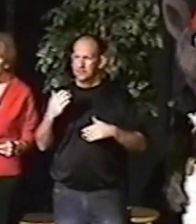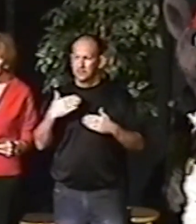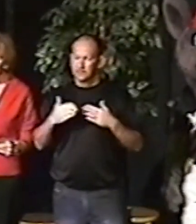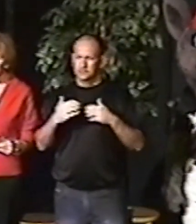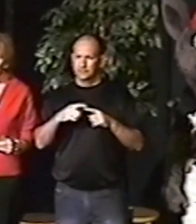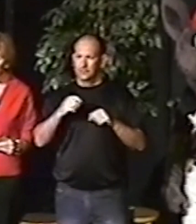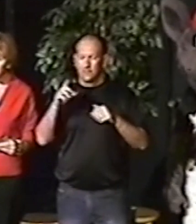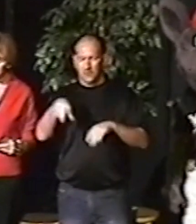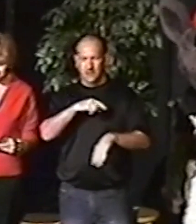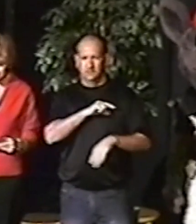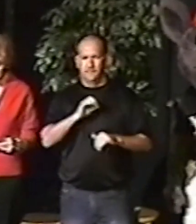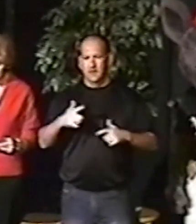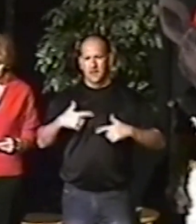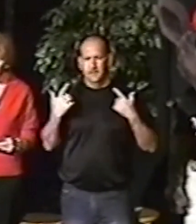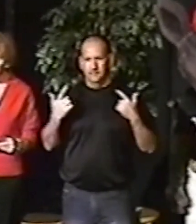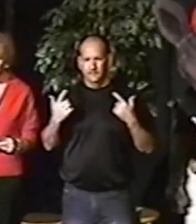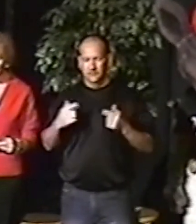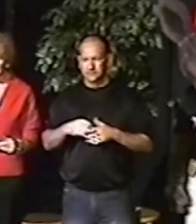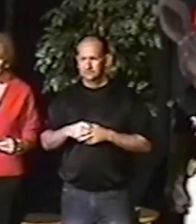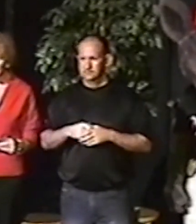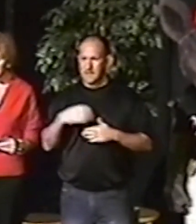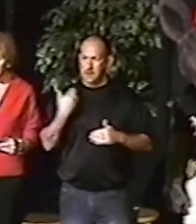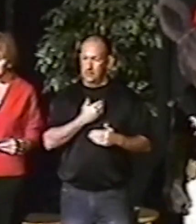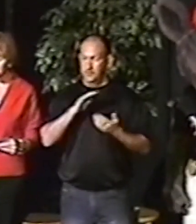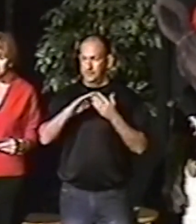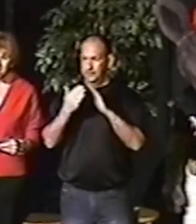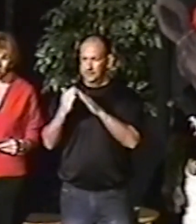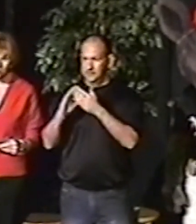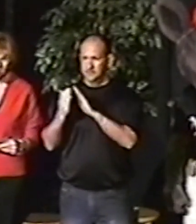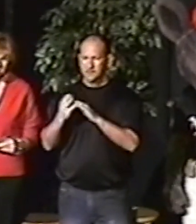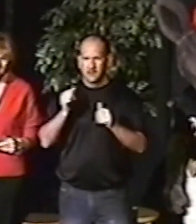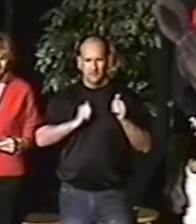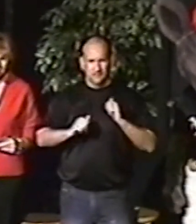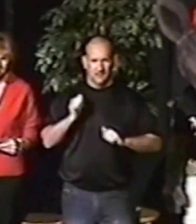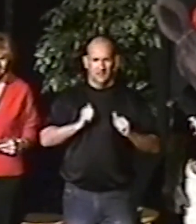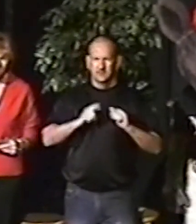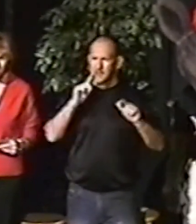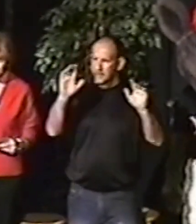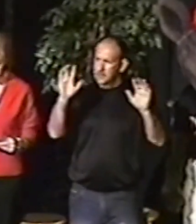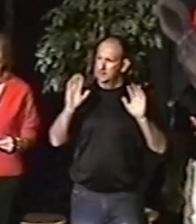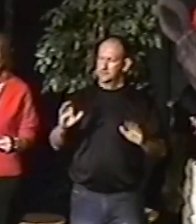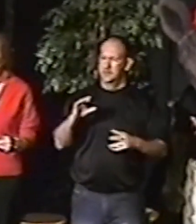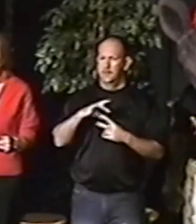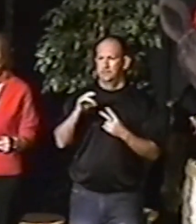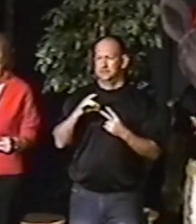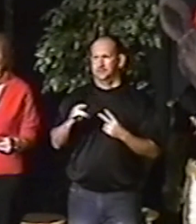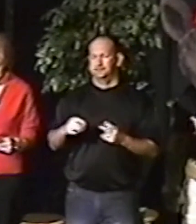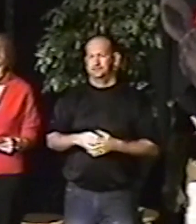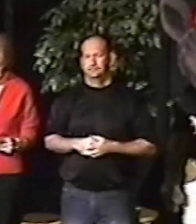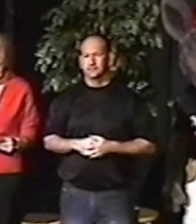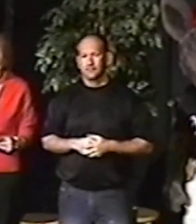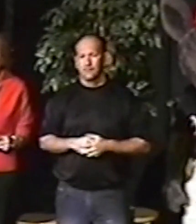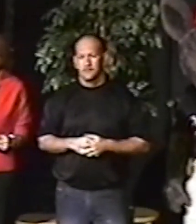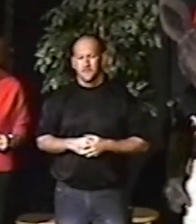the quality of life in our community, and theater is an excellent option.